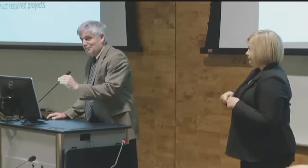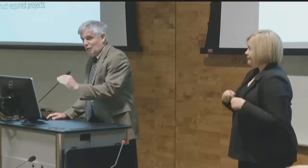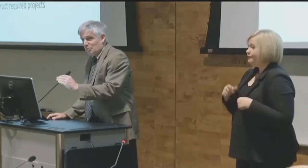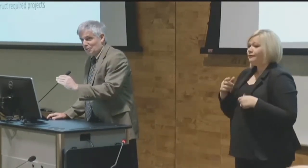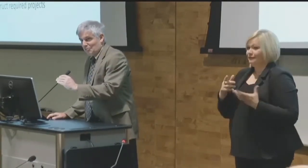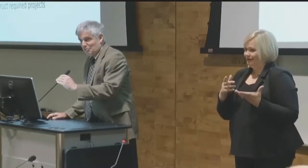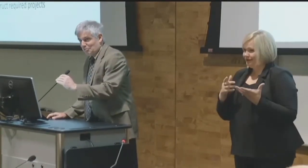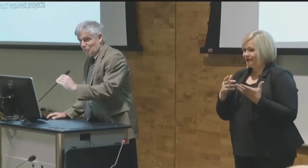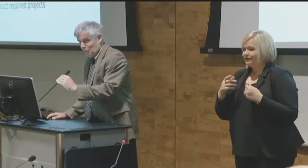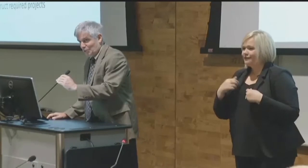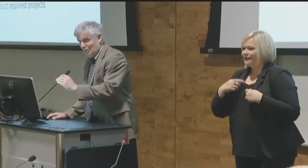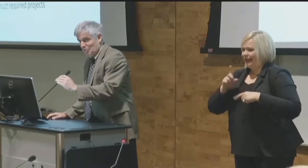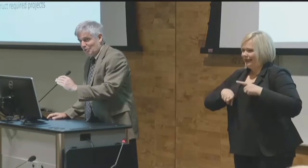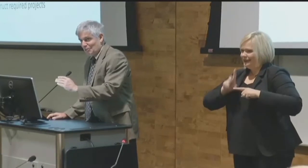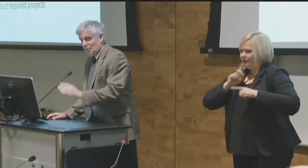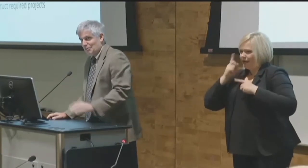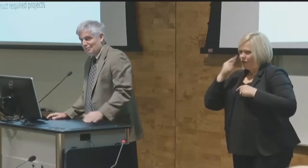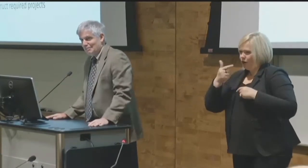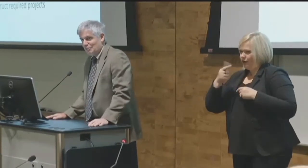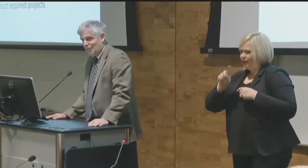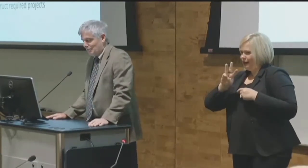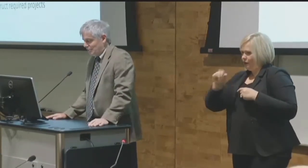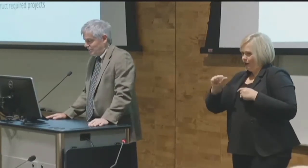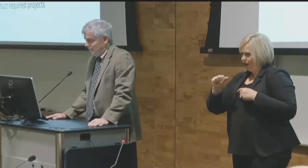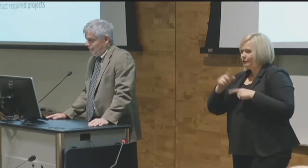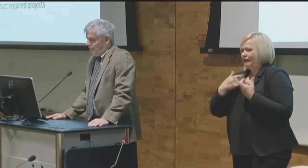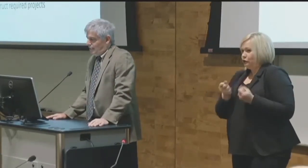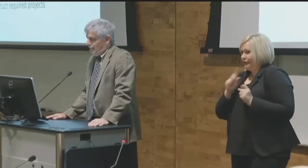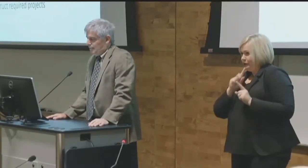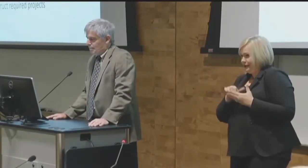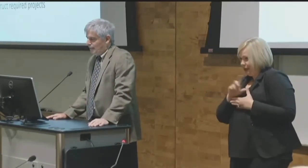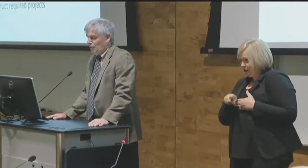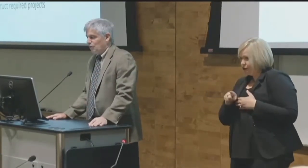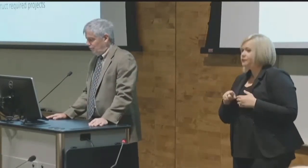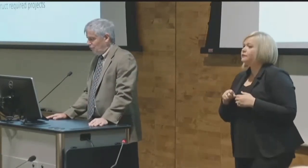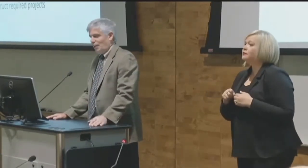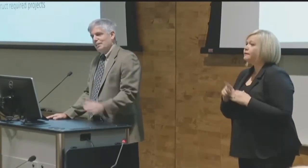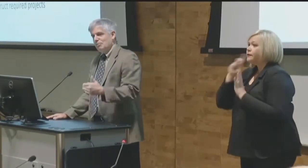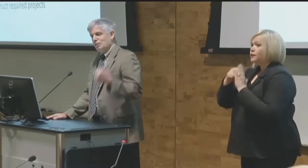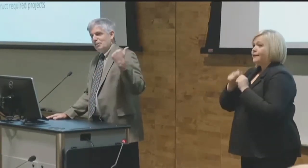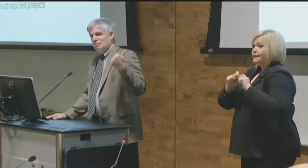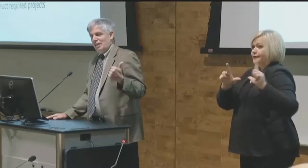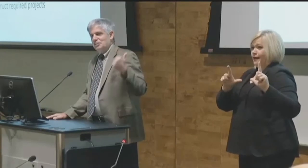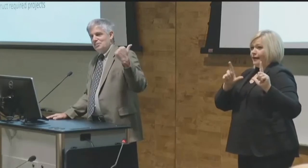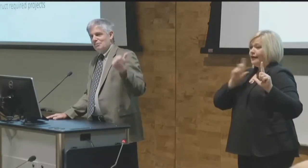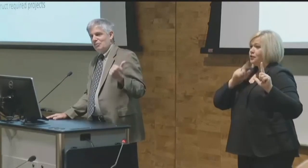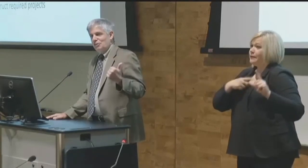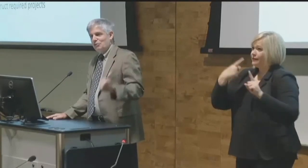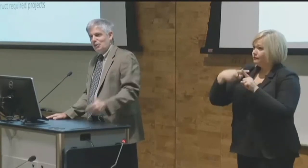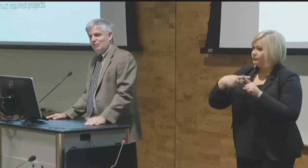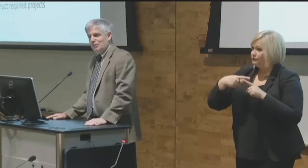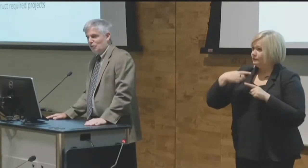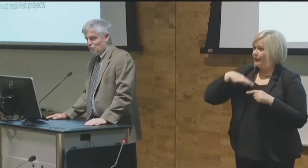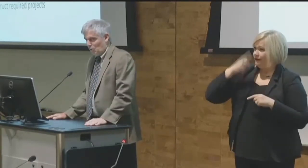speak 100% for the legal, but I'll attempt to answer that question. You notice on the slide that I put up the advantages of this